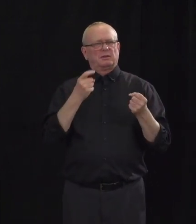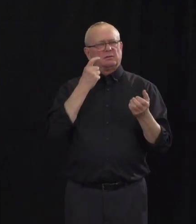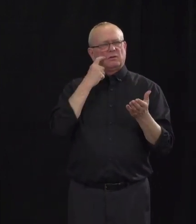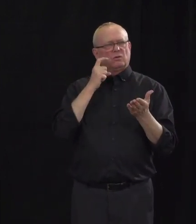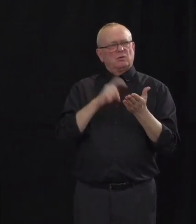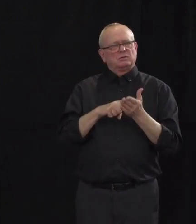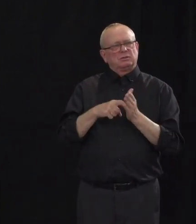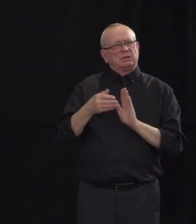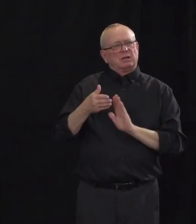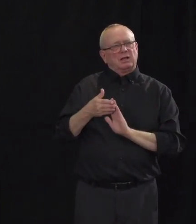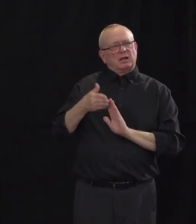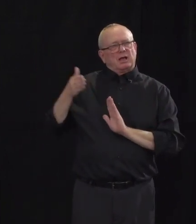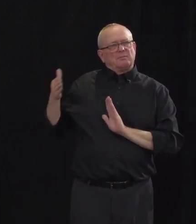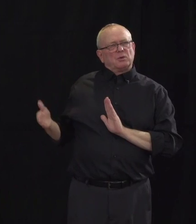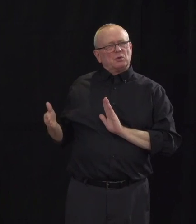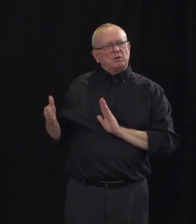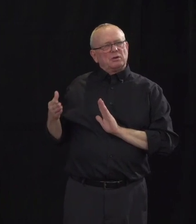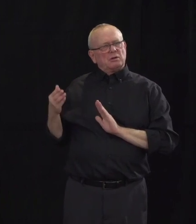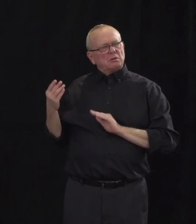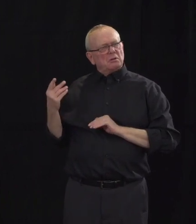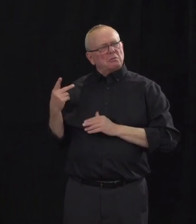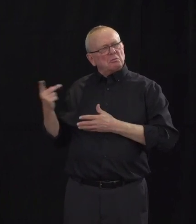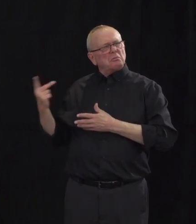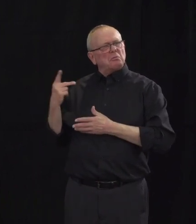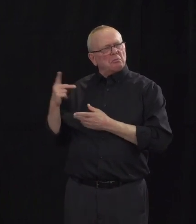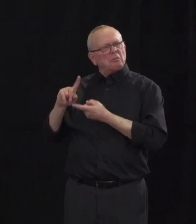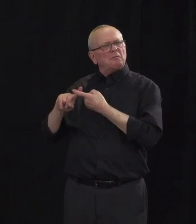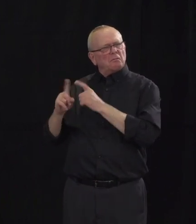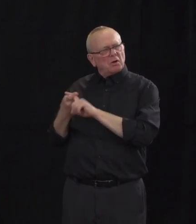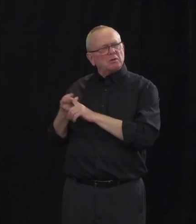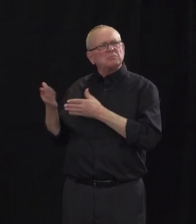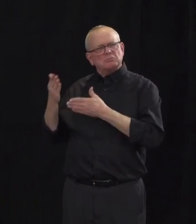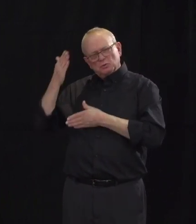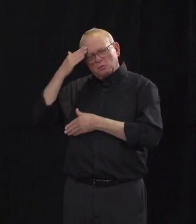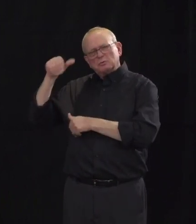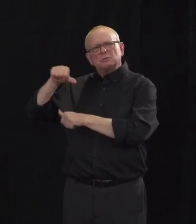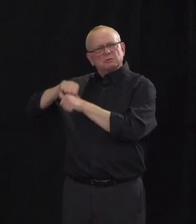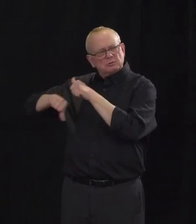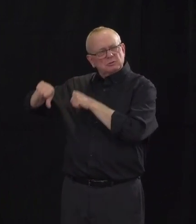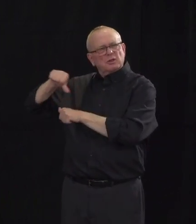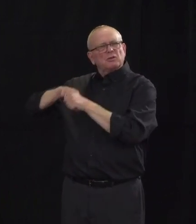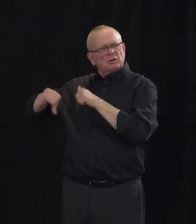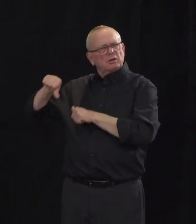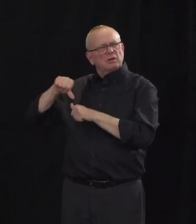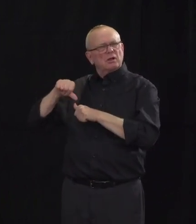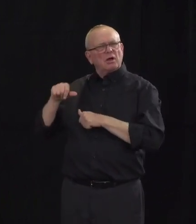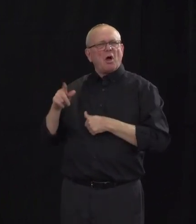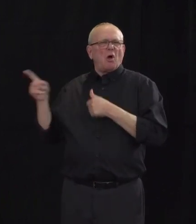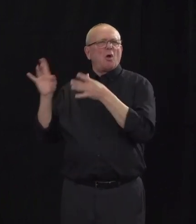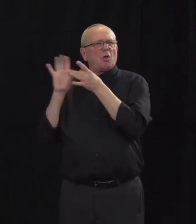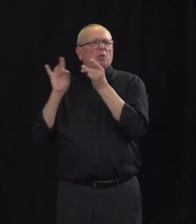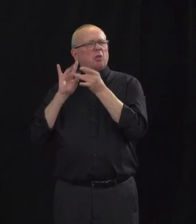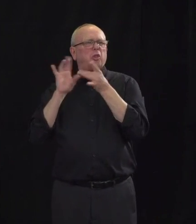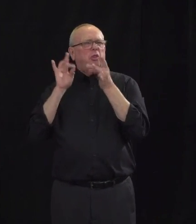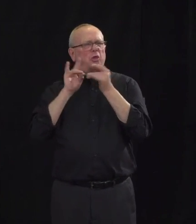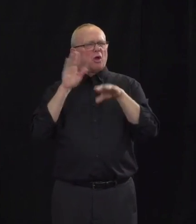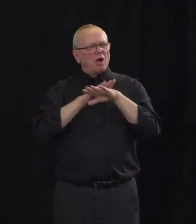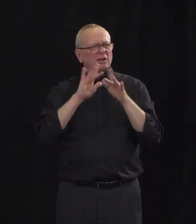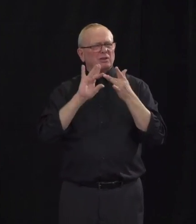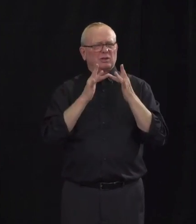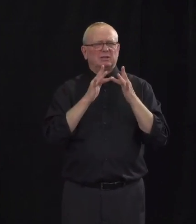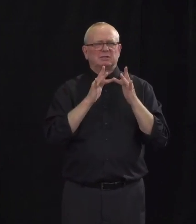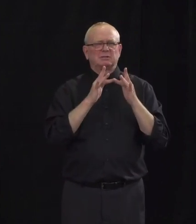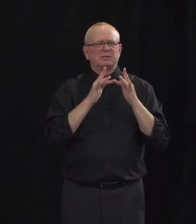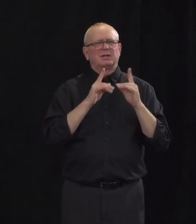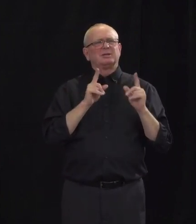neighbor and asked that the post be deleted, and it was deleted. I understand the minister issued a statement saying that if the neighbors